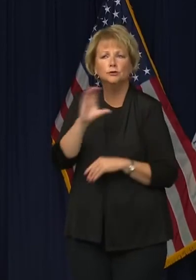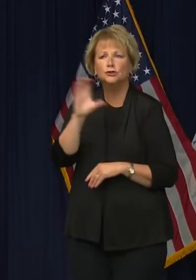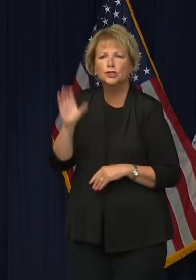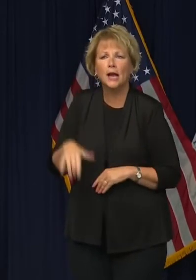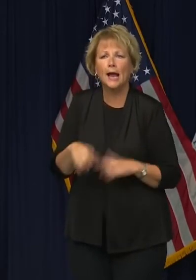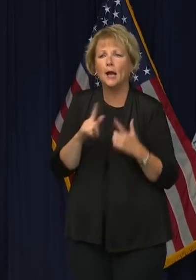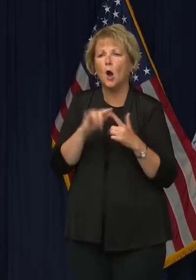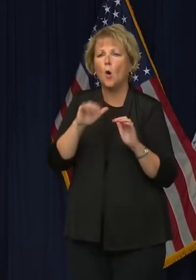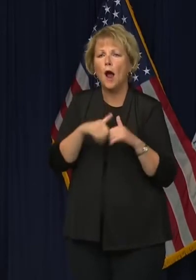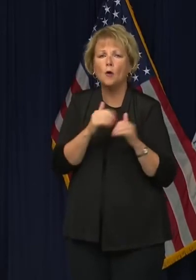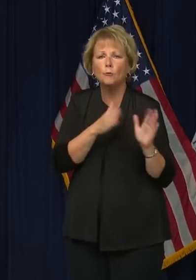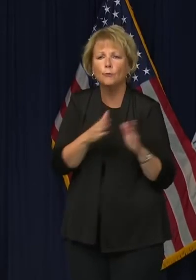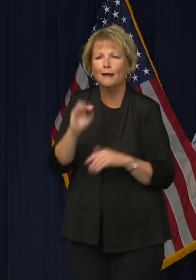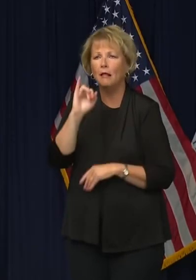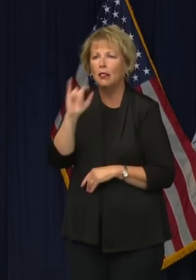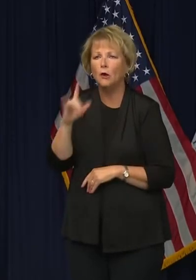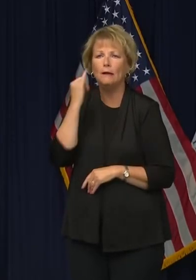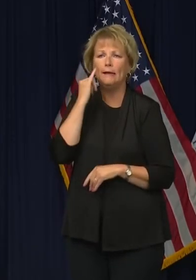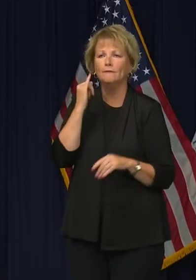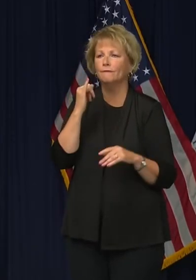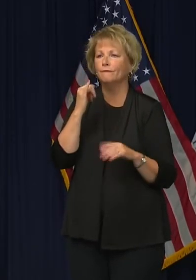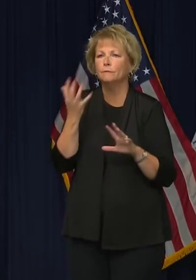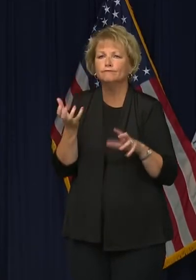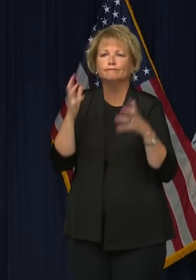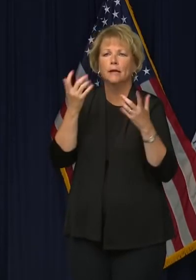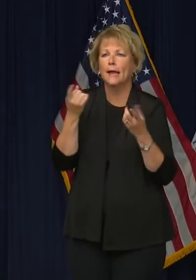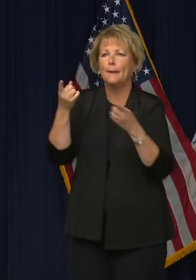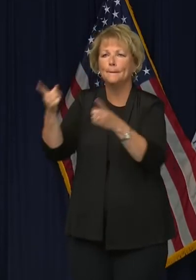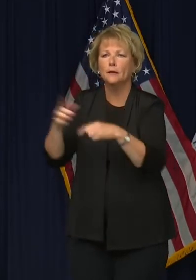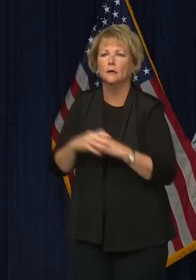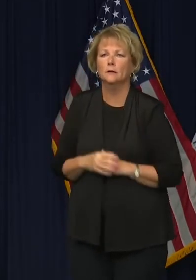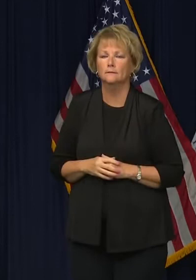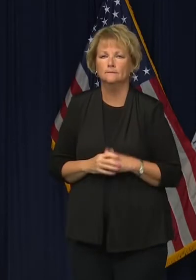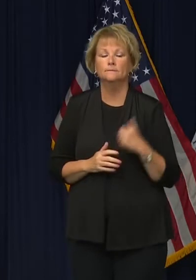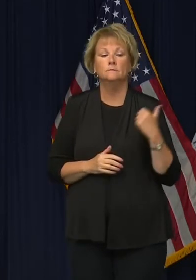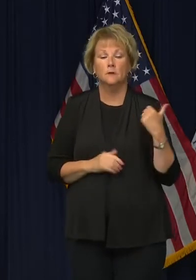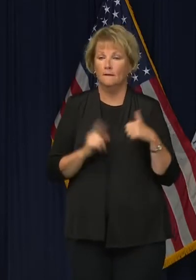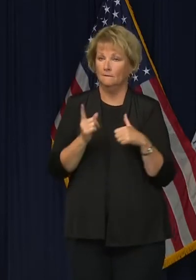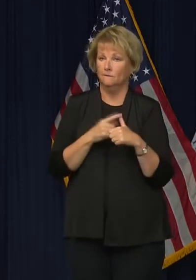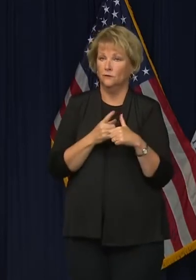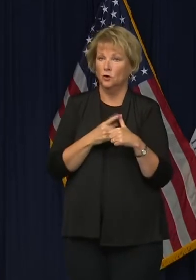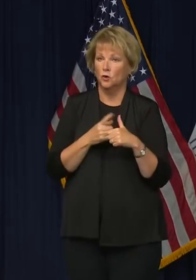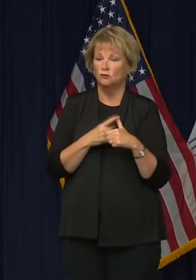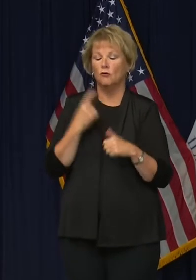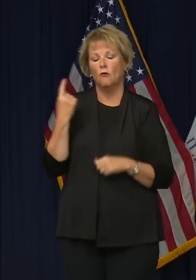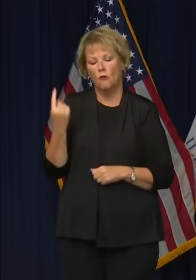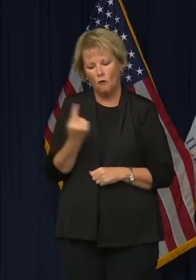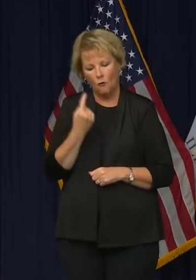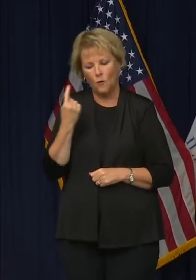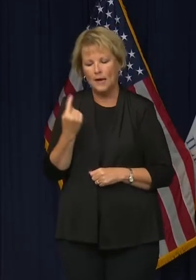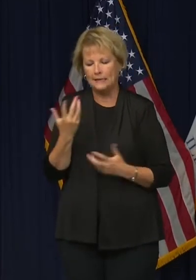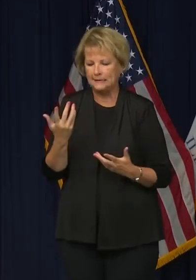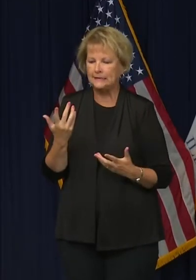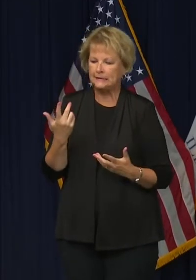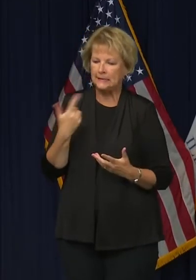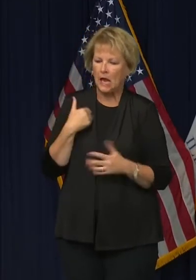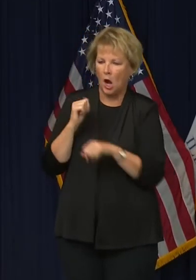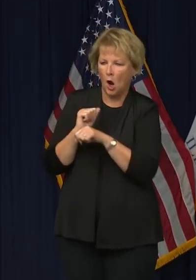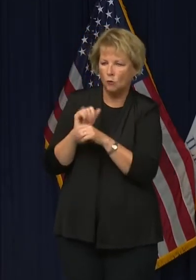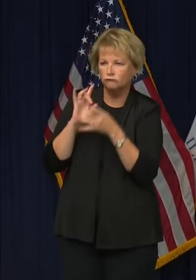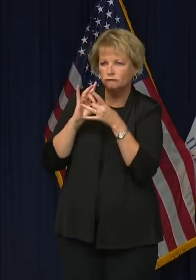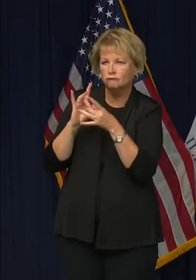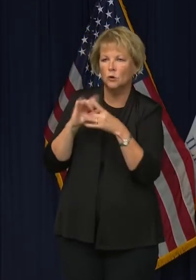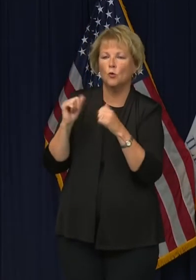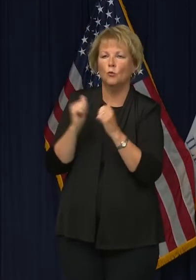Chicago and the state in case there's some civil unrest? Sure. Well, first of all, as always, I've been working with